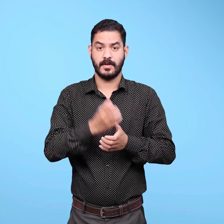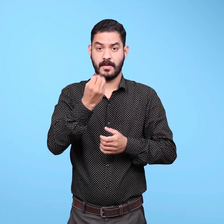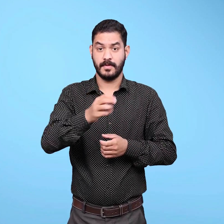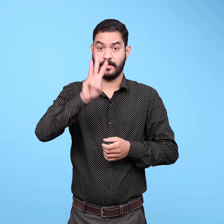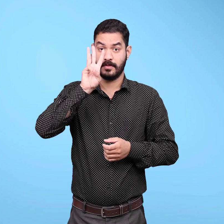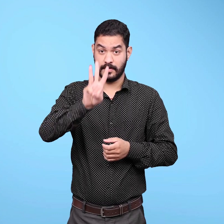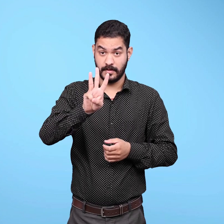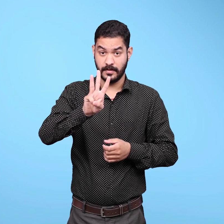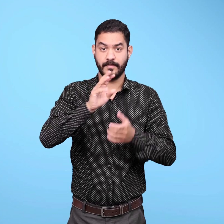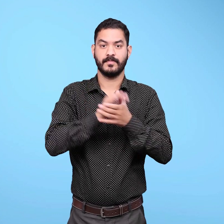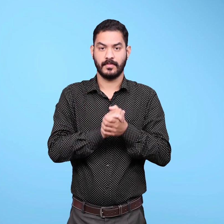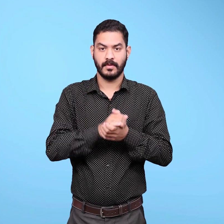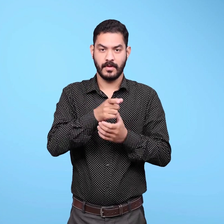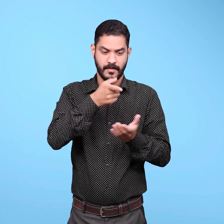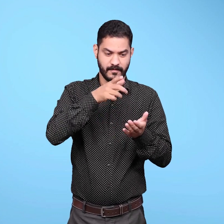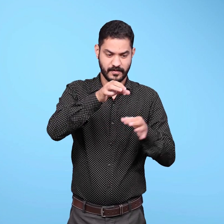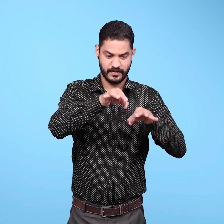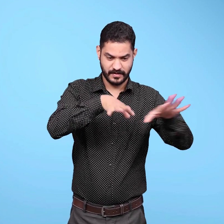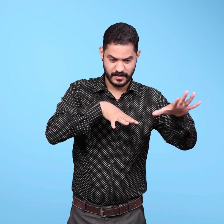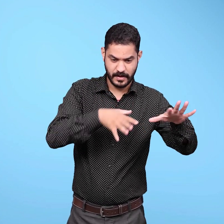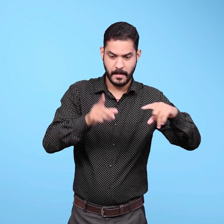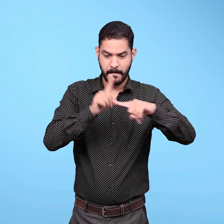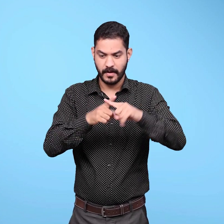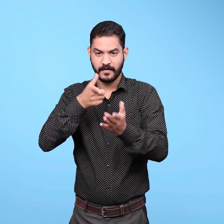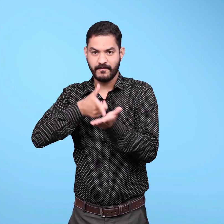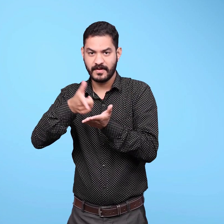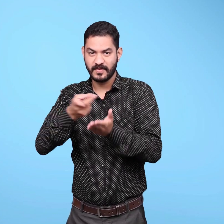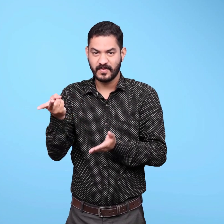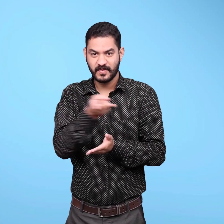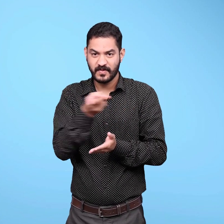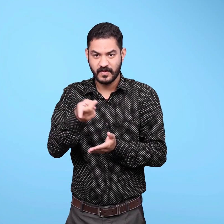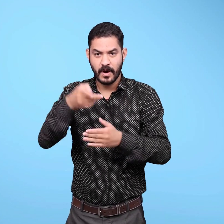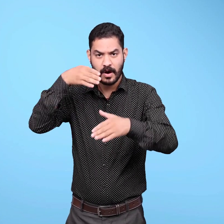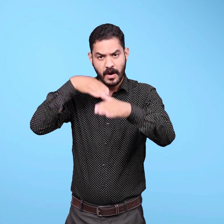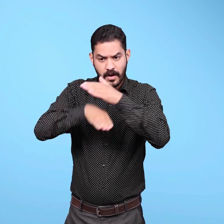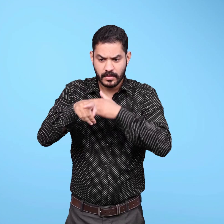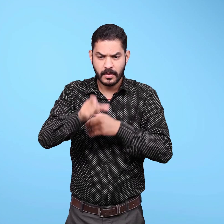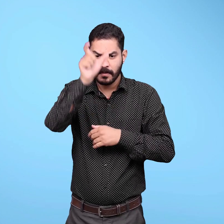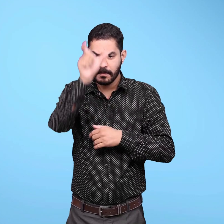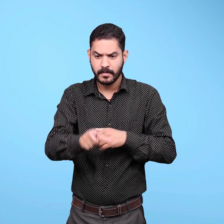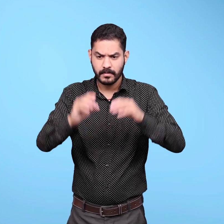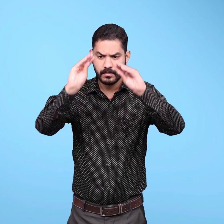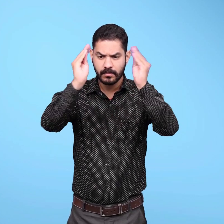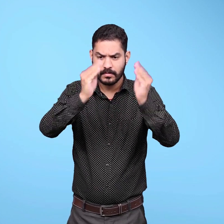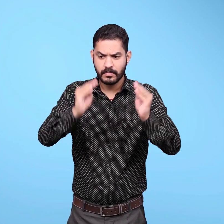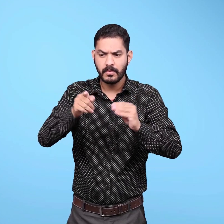Number 3. List the craftspersons who would have been present in both villages and